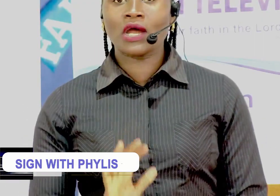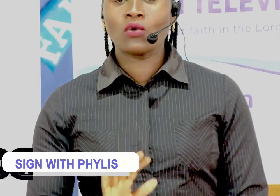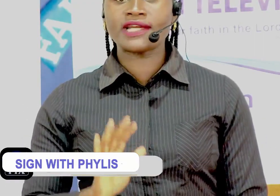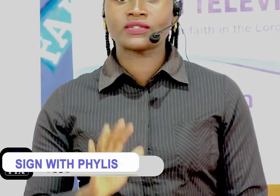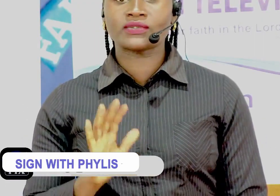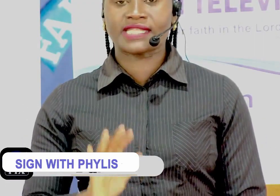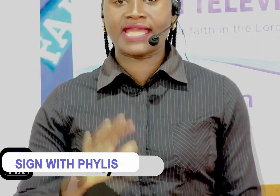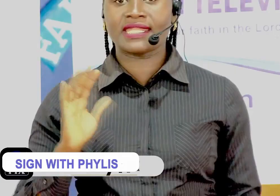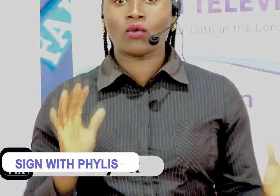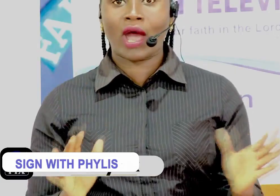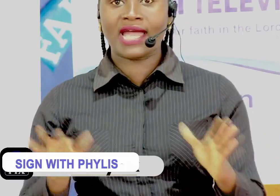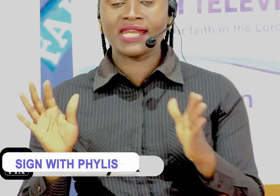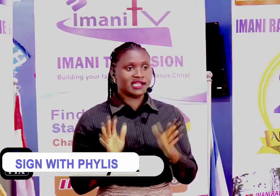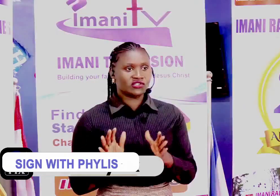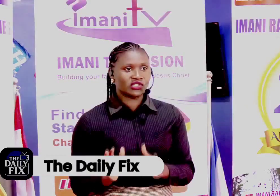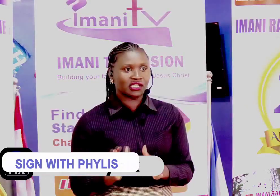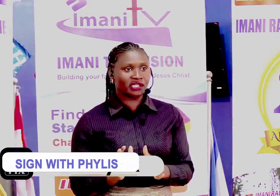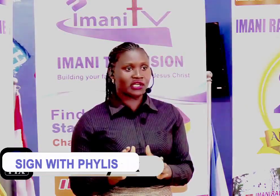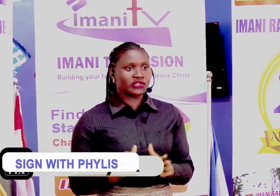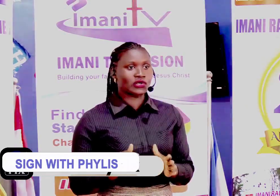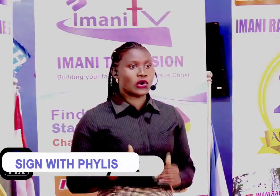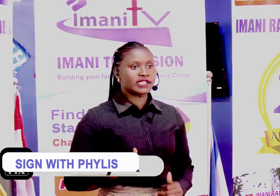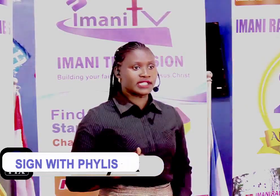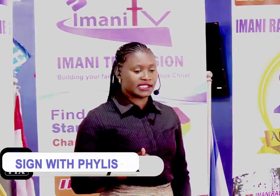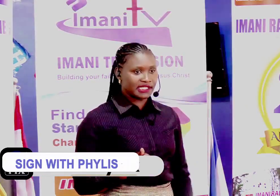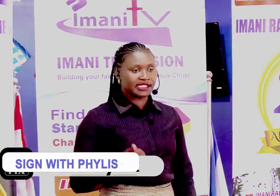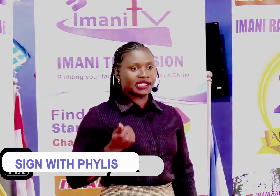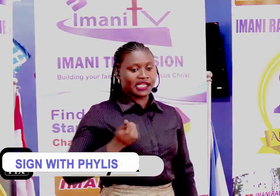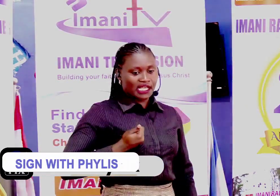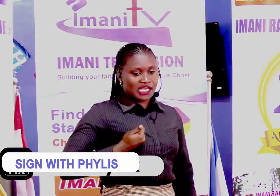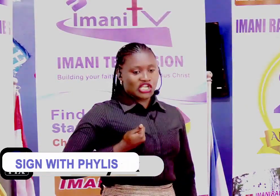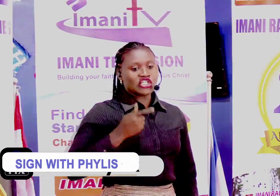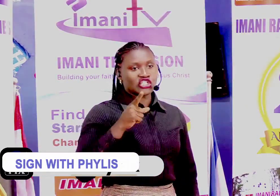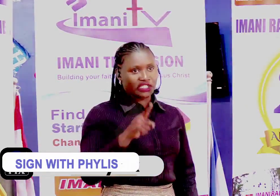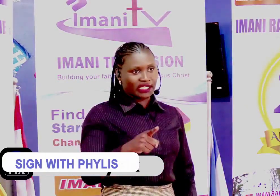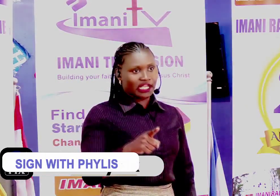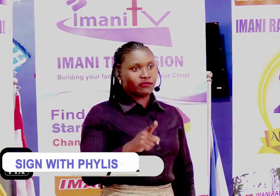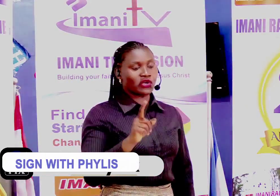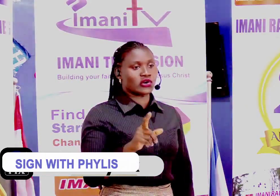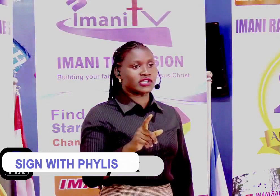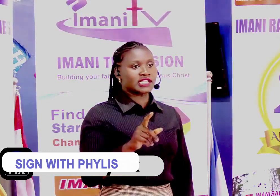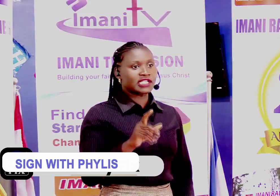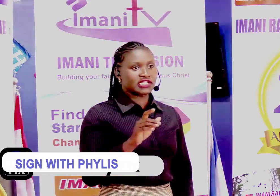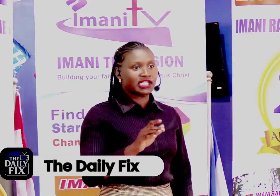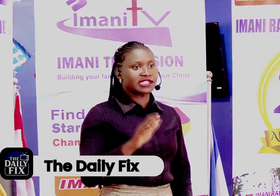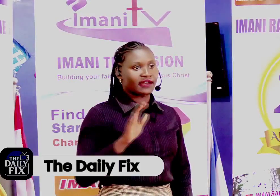Want to sign the word she. So this is she, because she is a